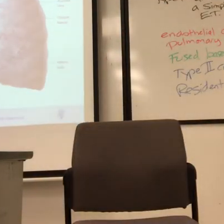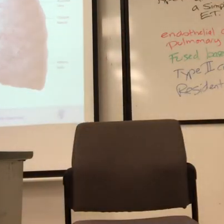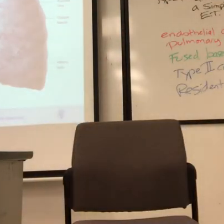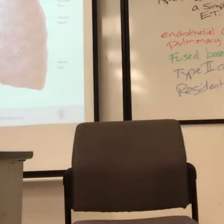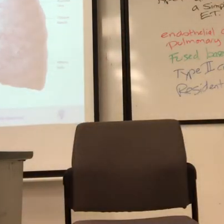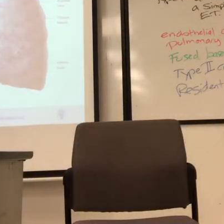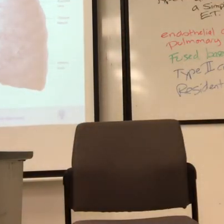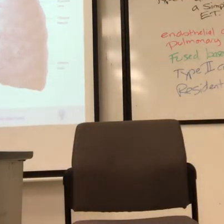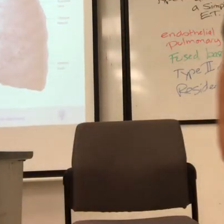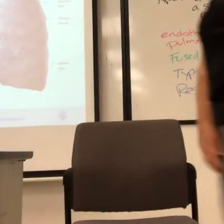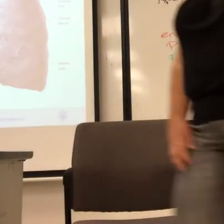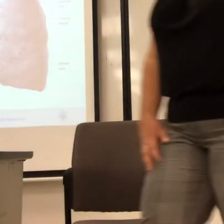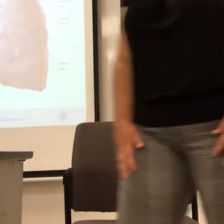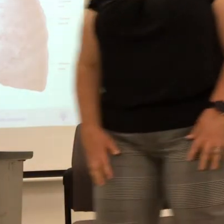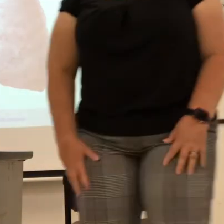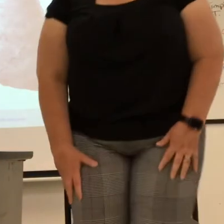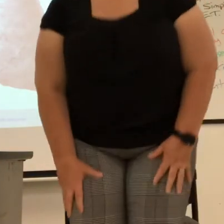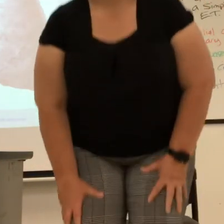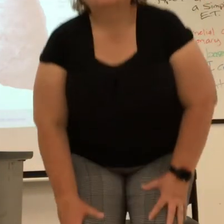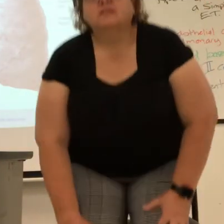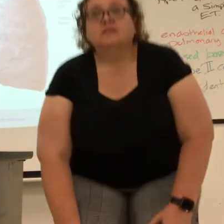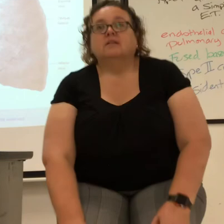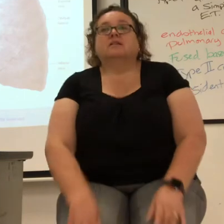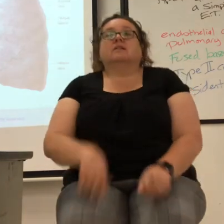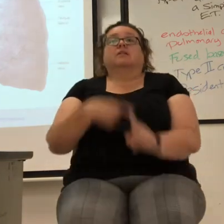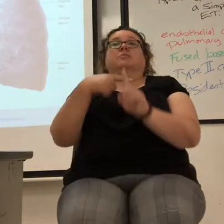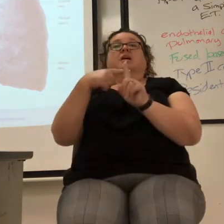And you should be able to tell right from left.